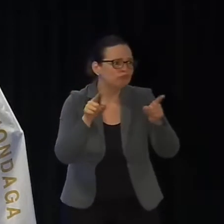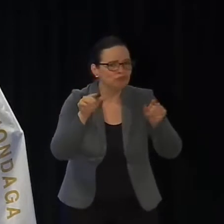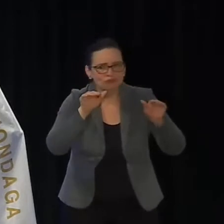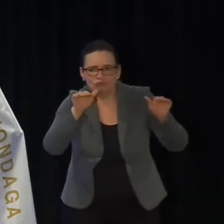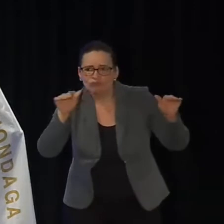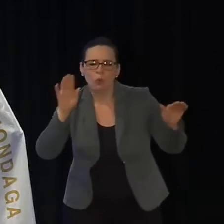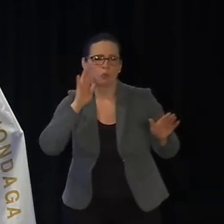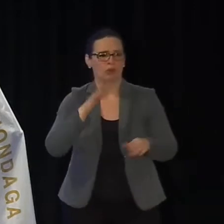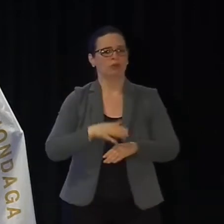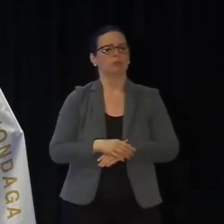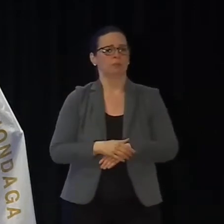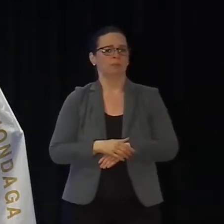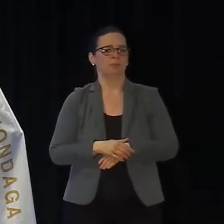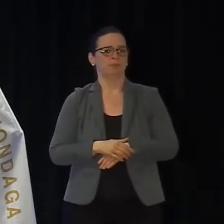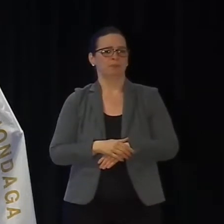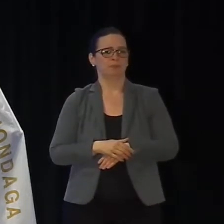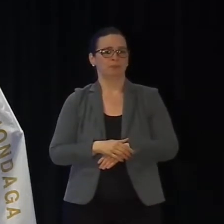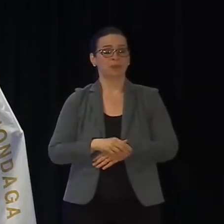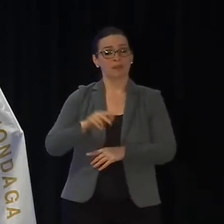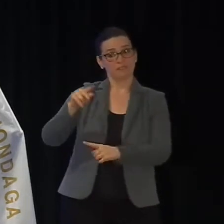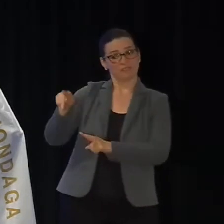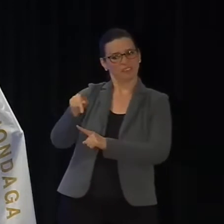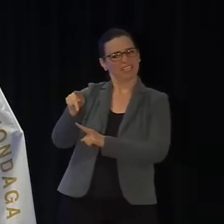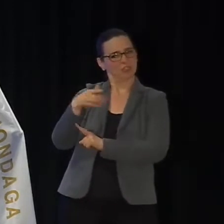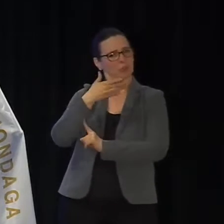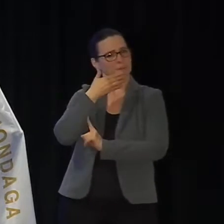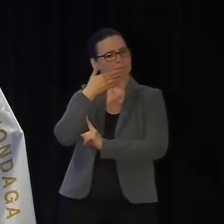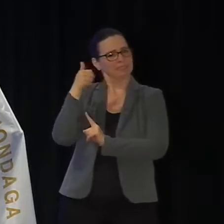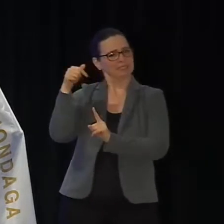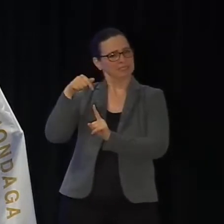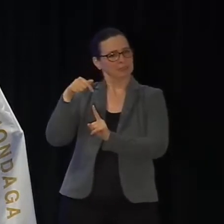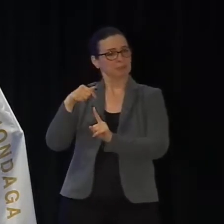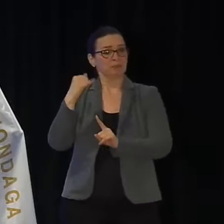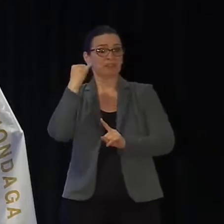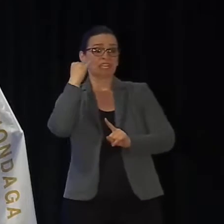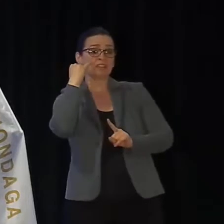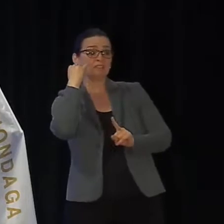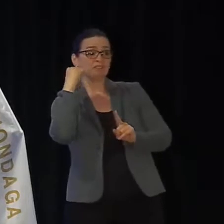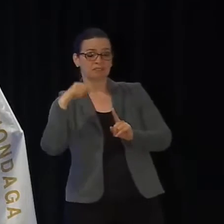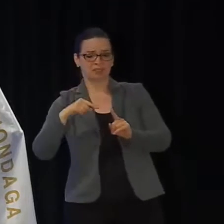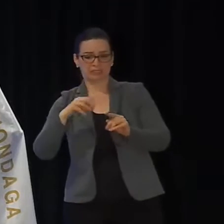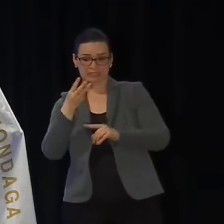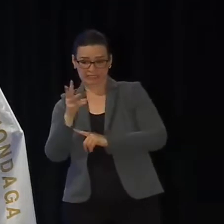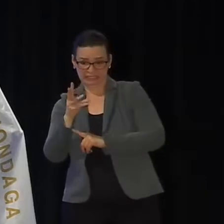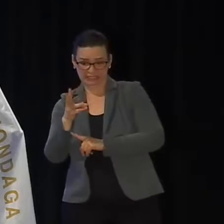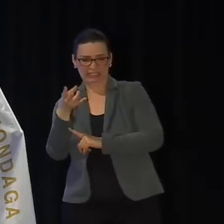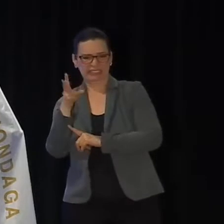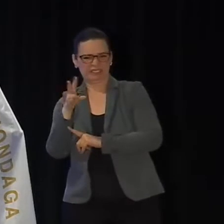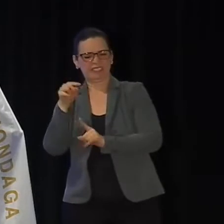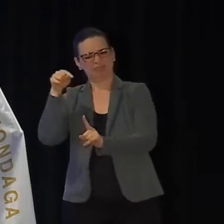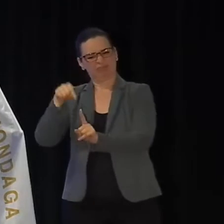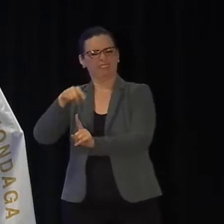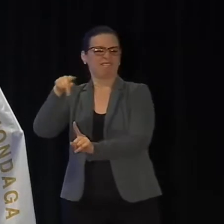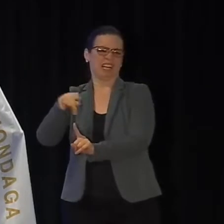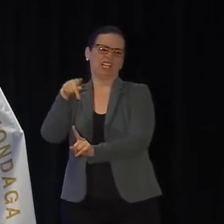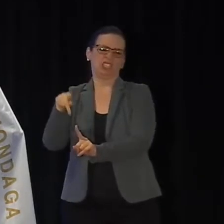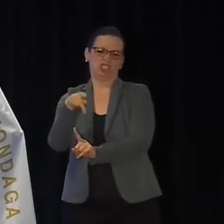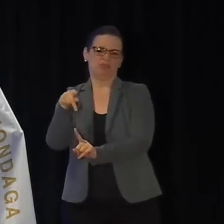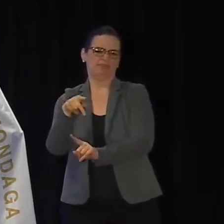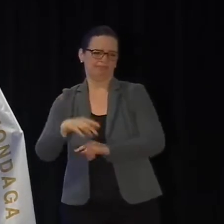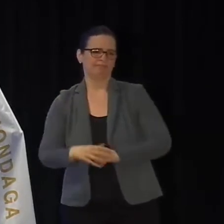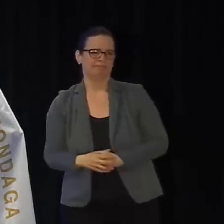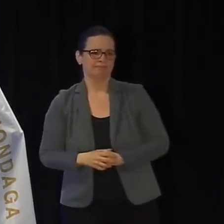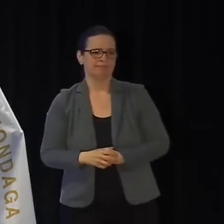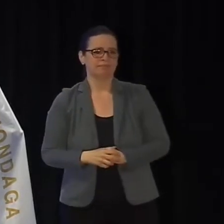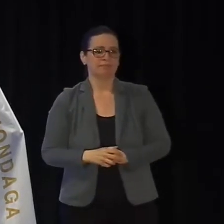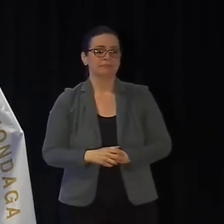only vaccine you can get if you're a 16 or 17-year-old at this point. And so certainly we want to, again,